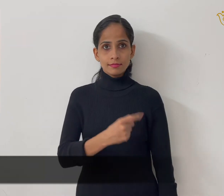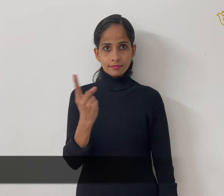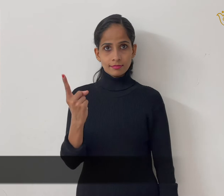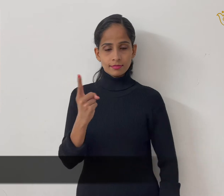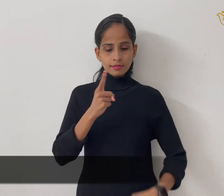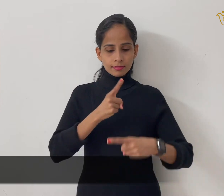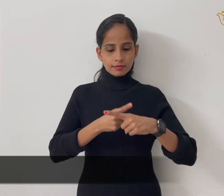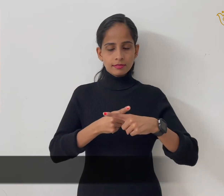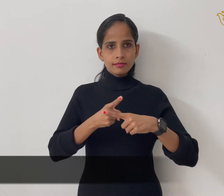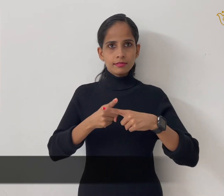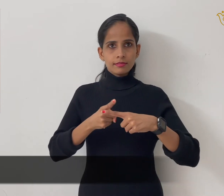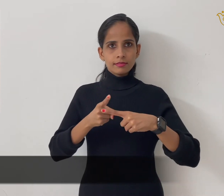Knife,